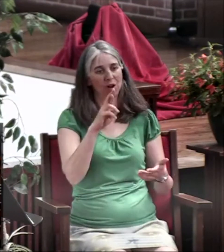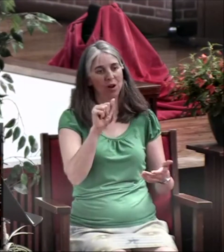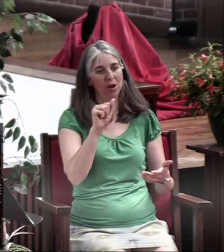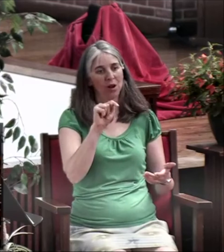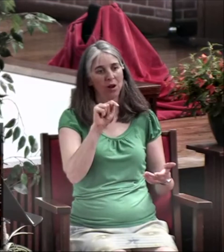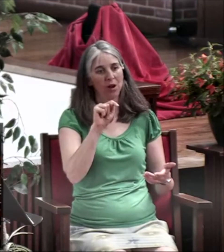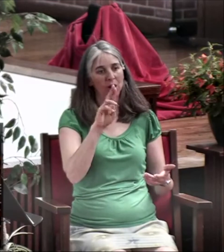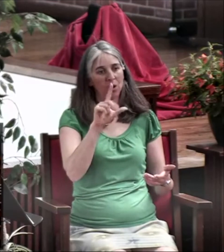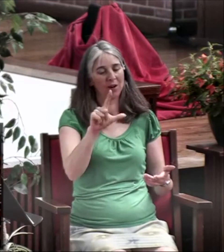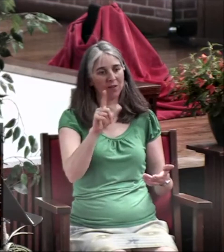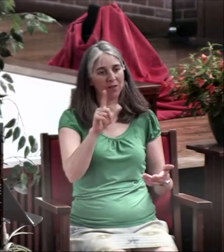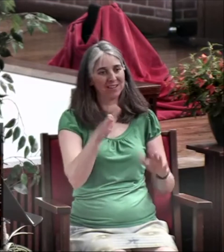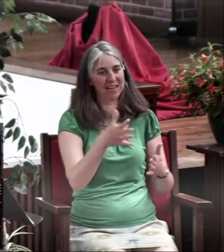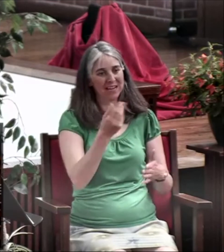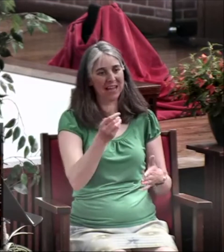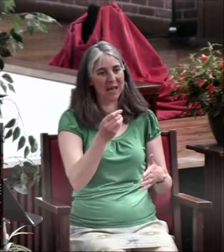with my computer.